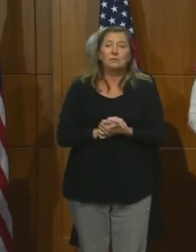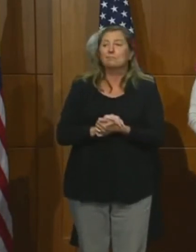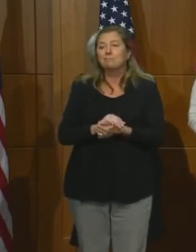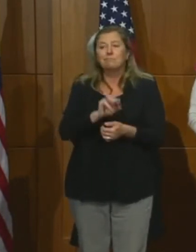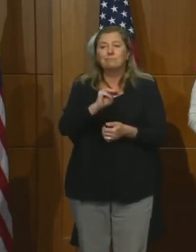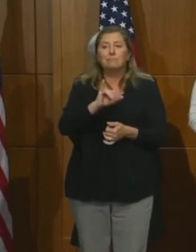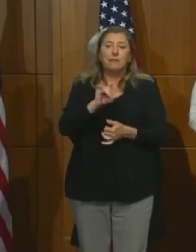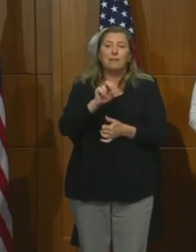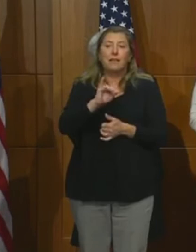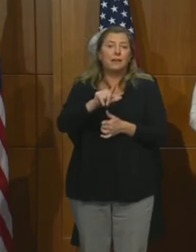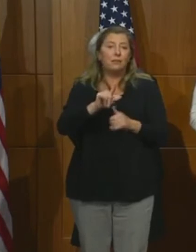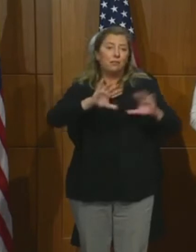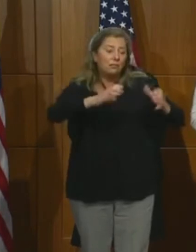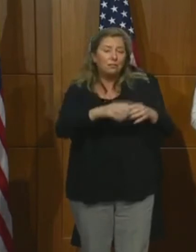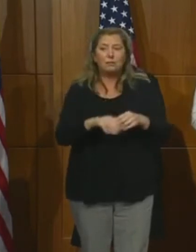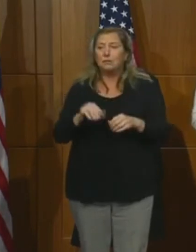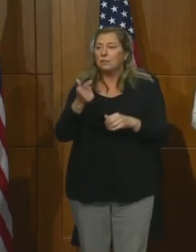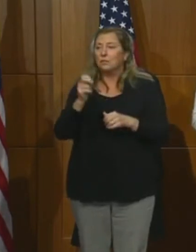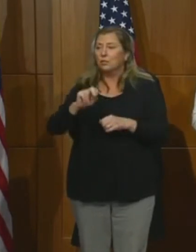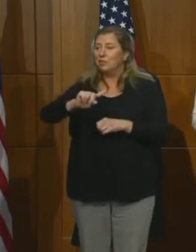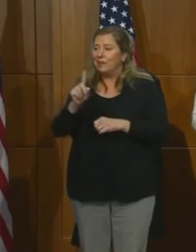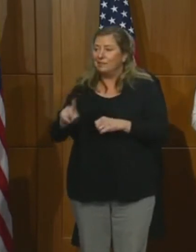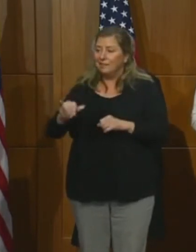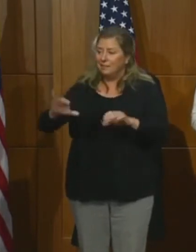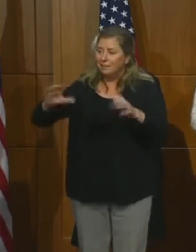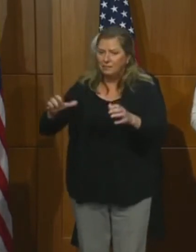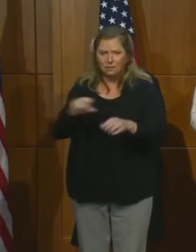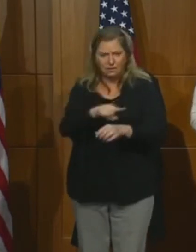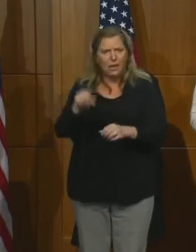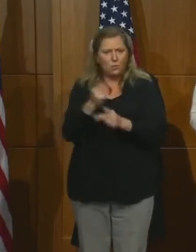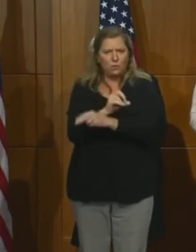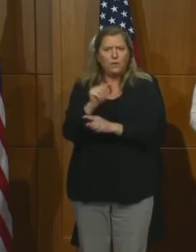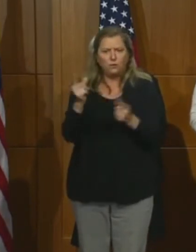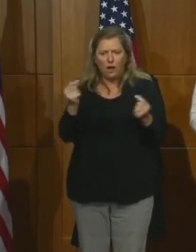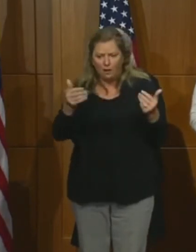Gen Zers, they're going to be the ones that are going to figure this out